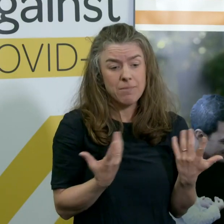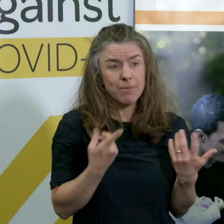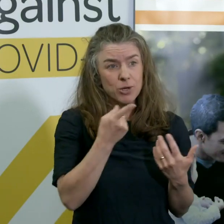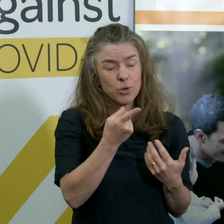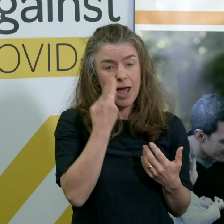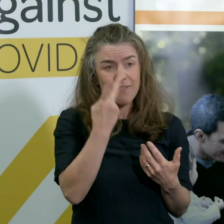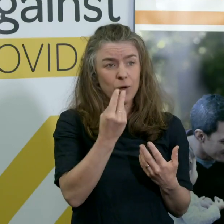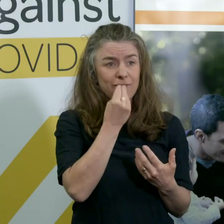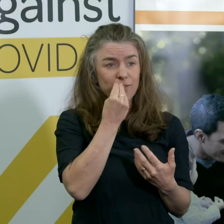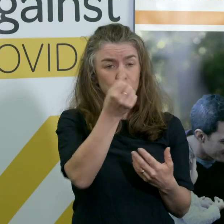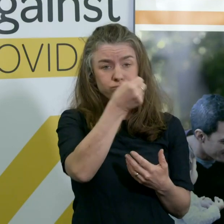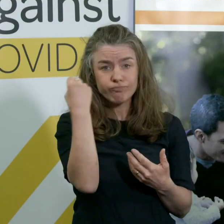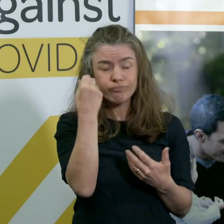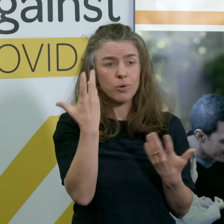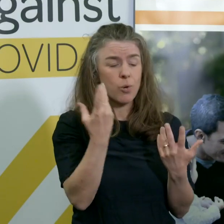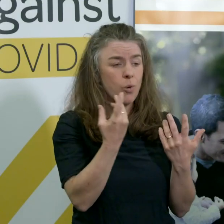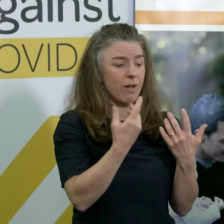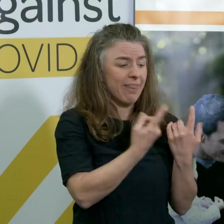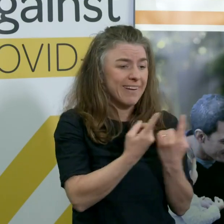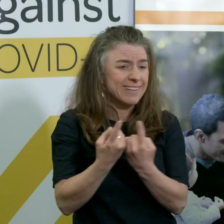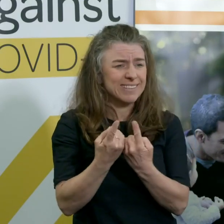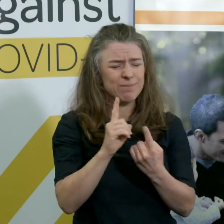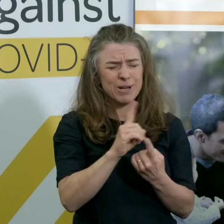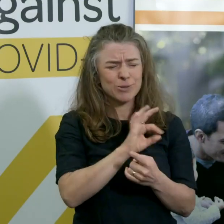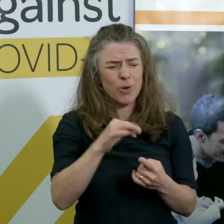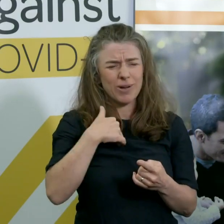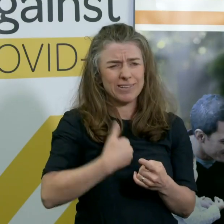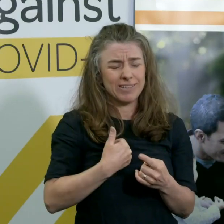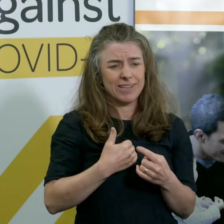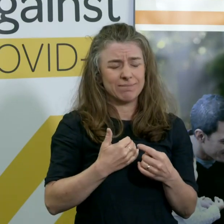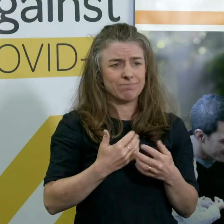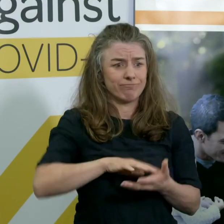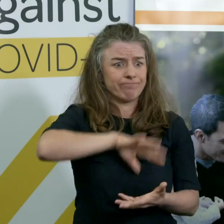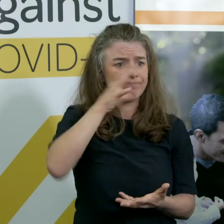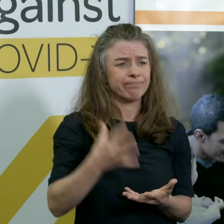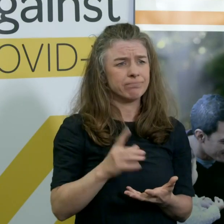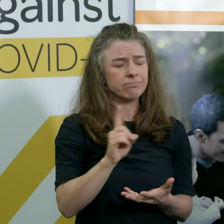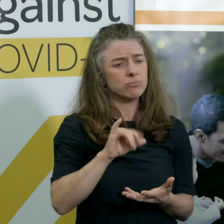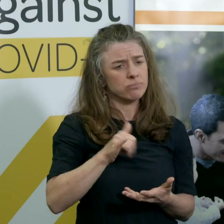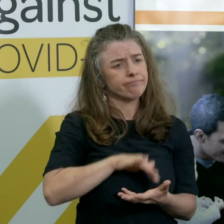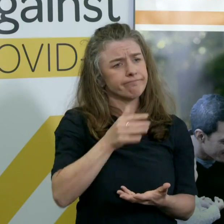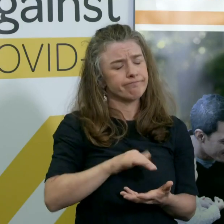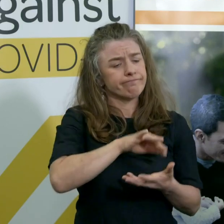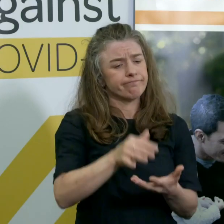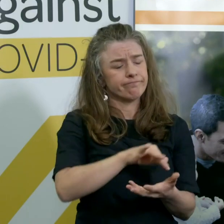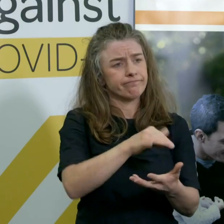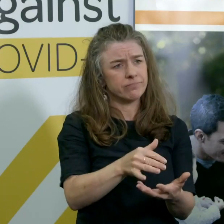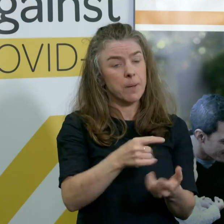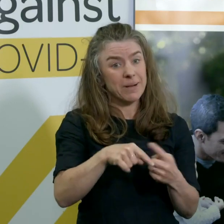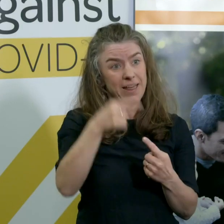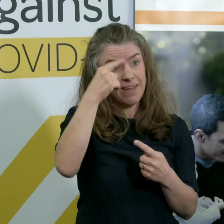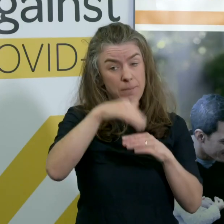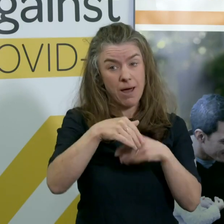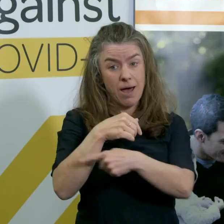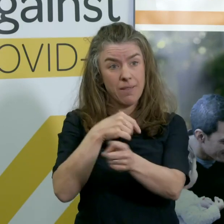your supplies. However, there's no need to go above and beyond, and also think about the supplies of others who may